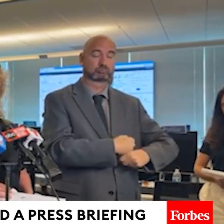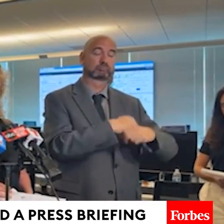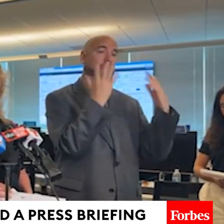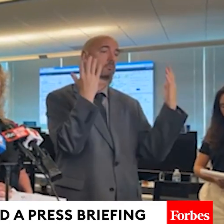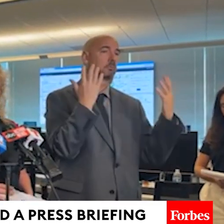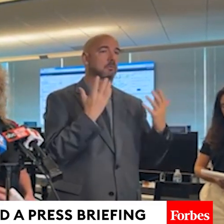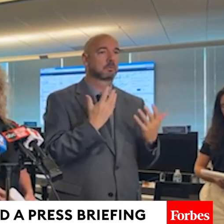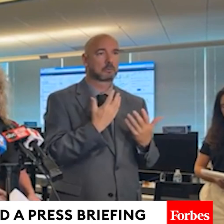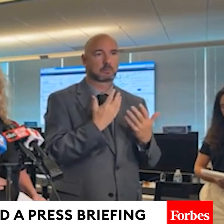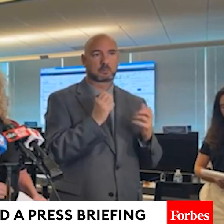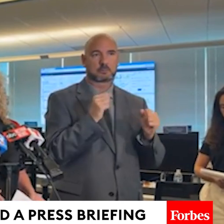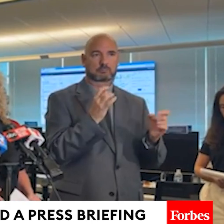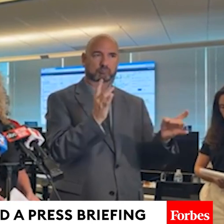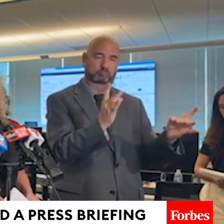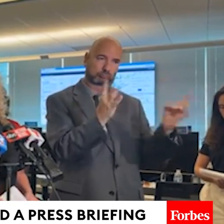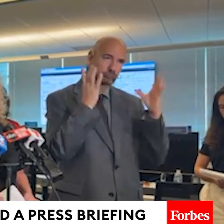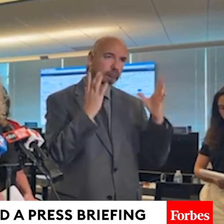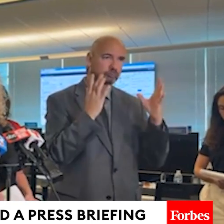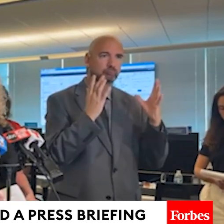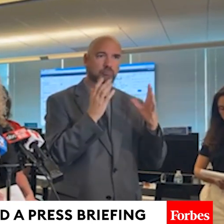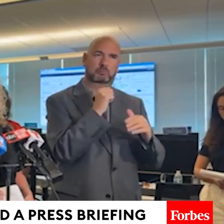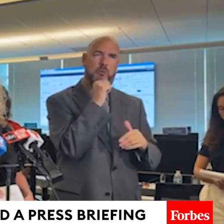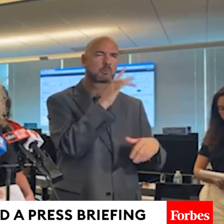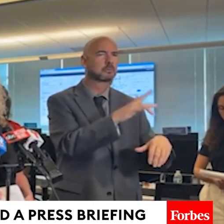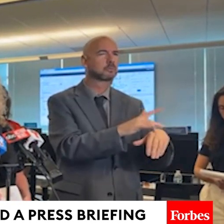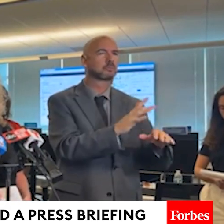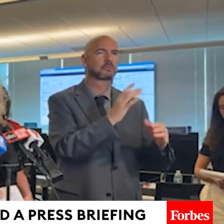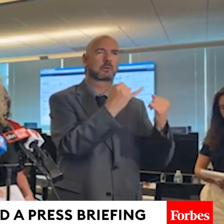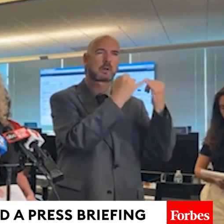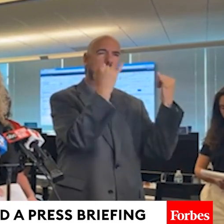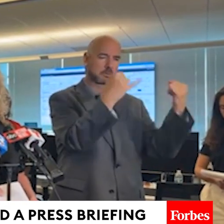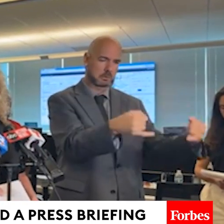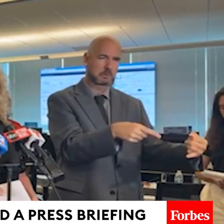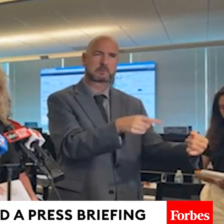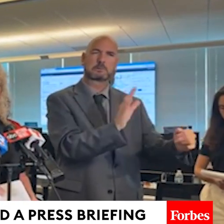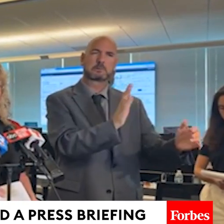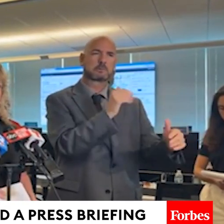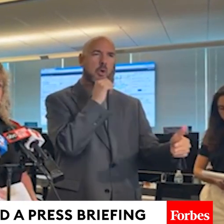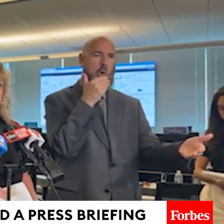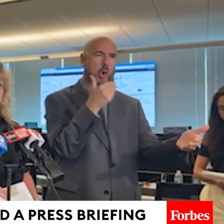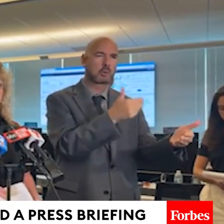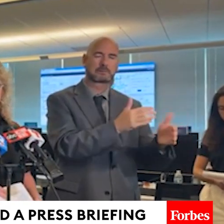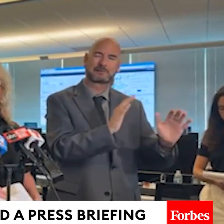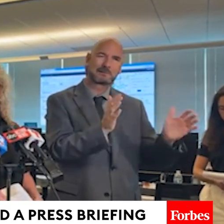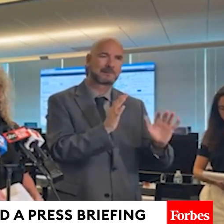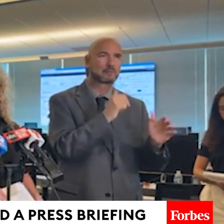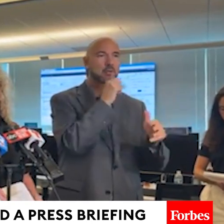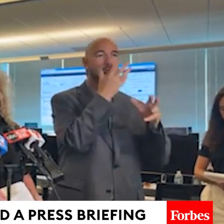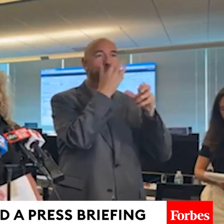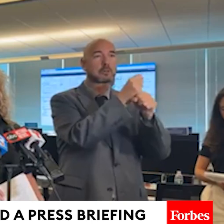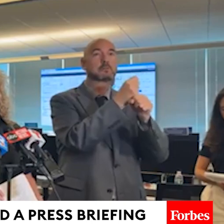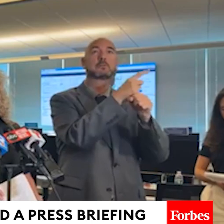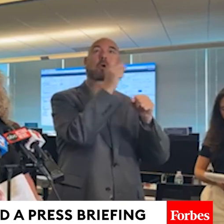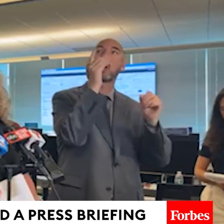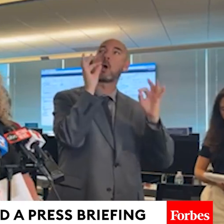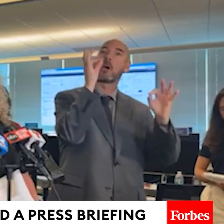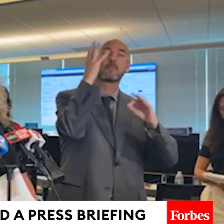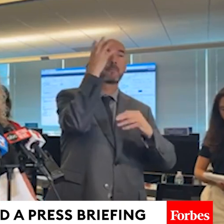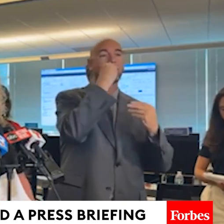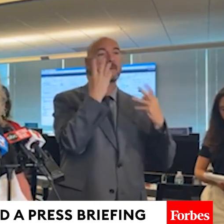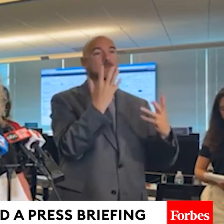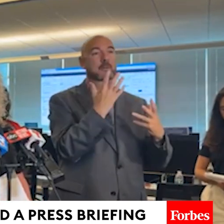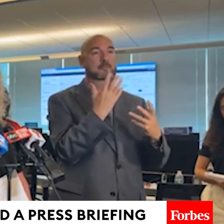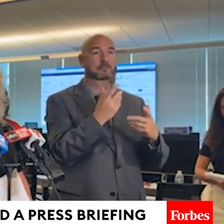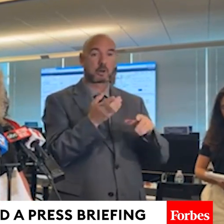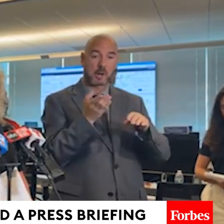also energized. Do not touch any down power lines. Don't go near them. Don't try to remove tree limbs from them. Don't try to cut brush from them.